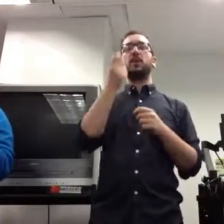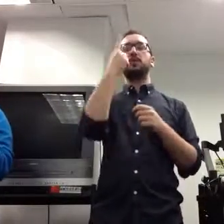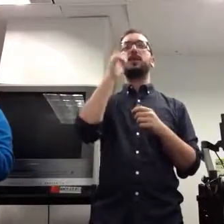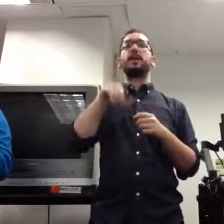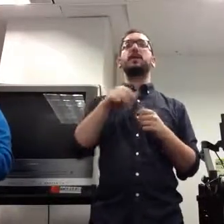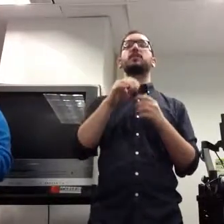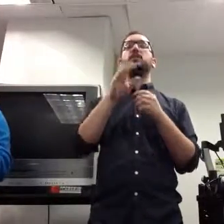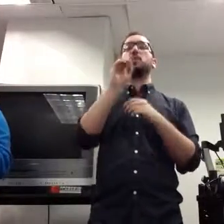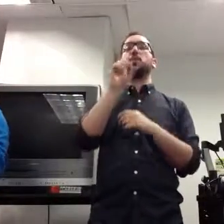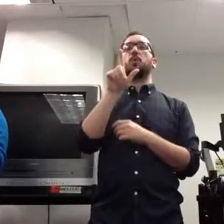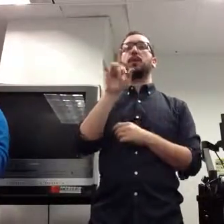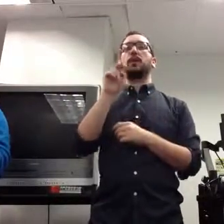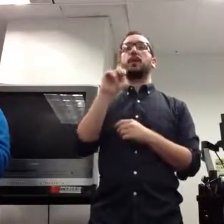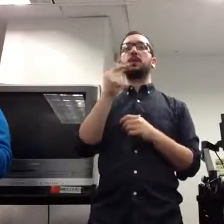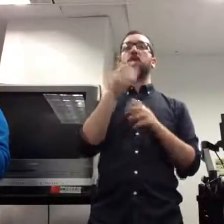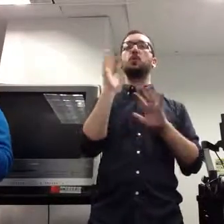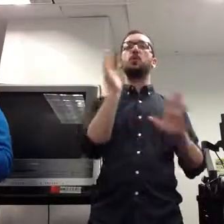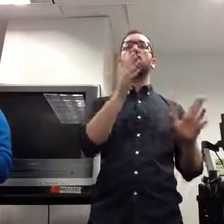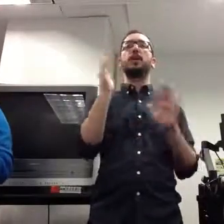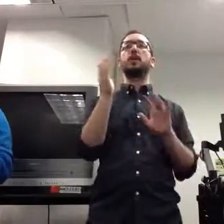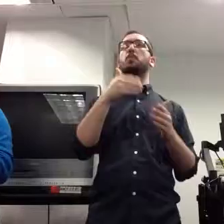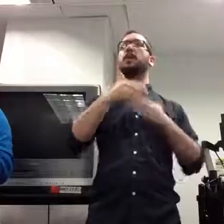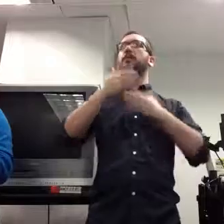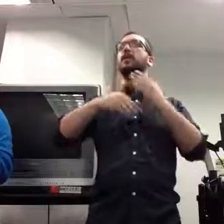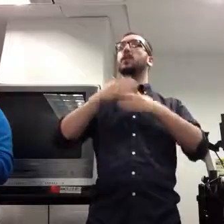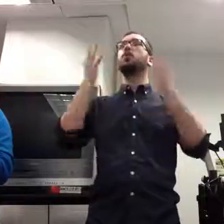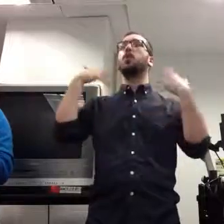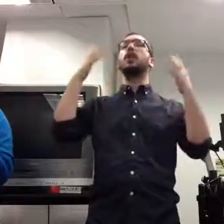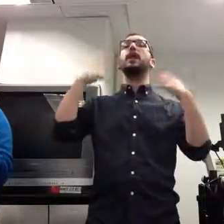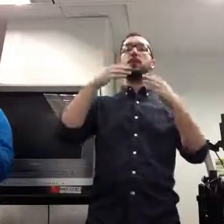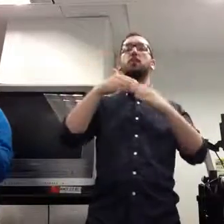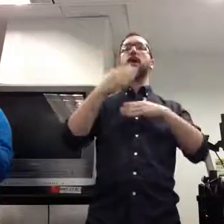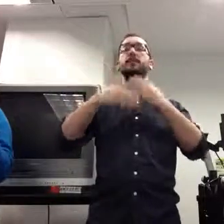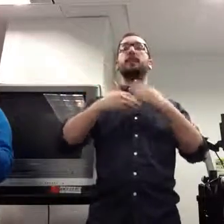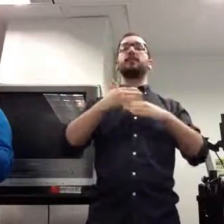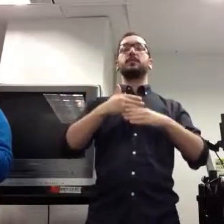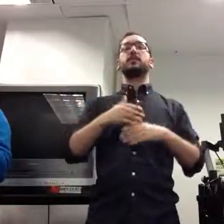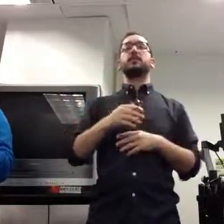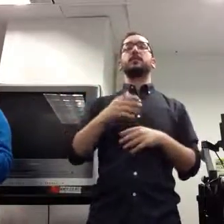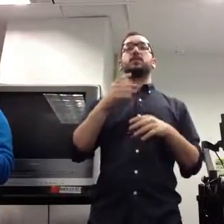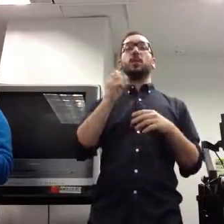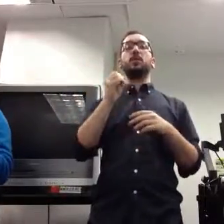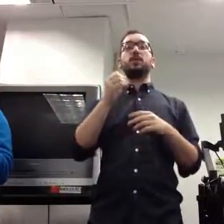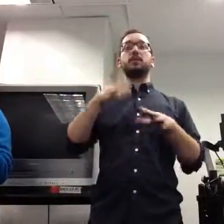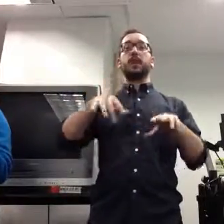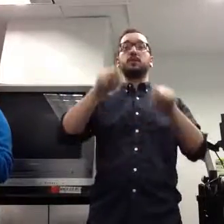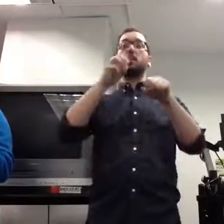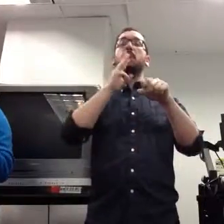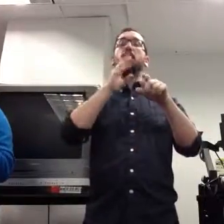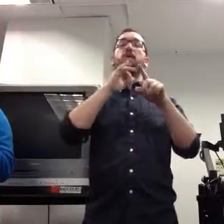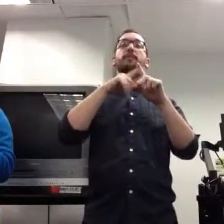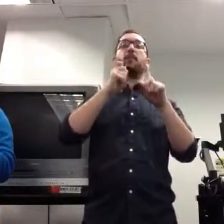And what you're looking at basically is taking water from its liquid phase and putting it to its gas